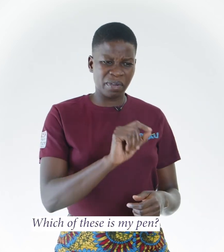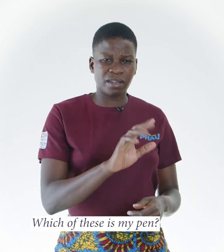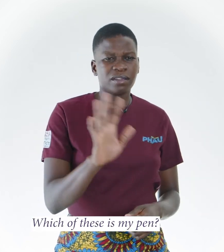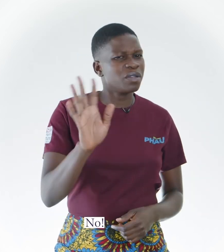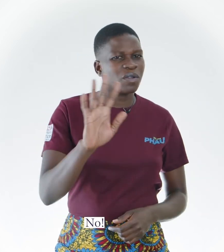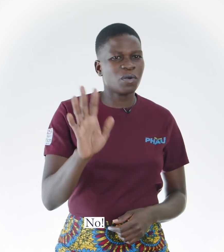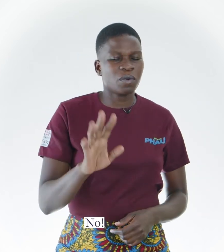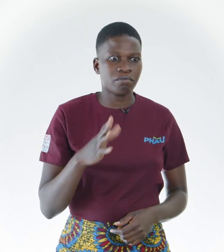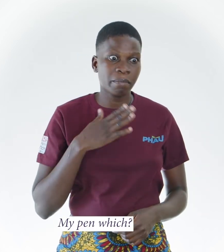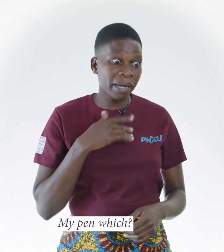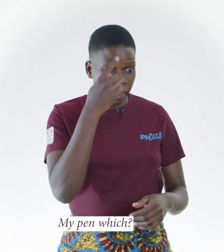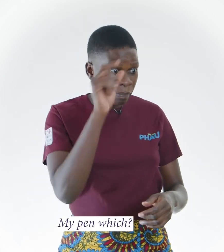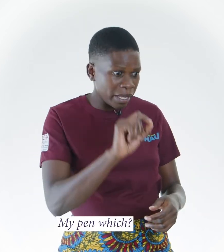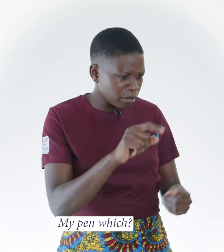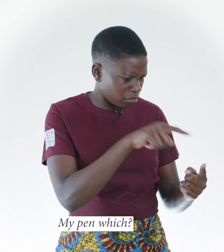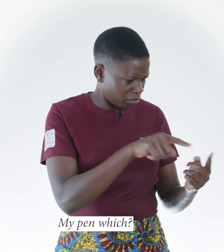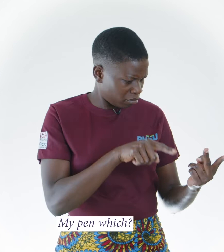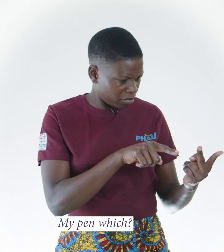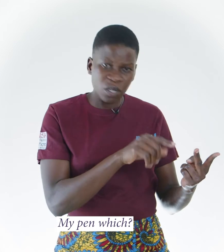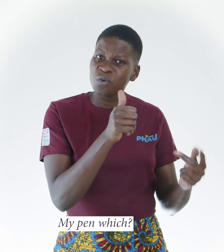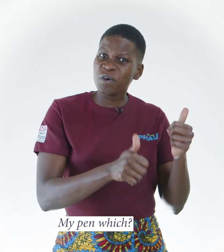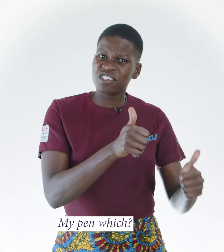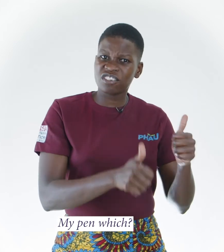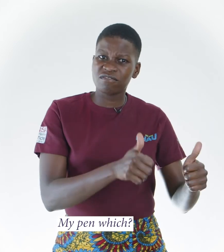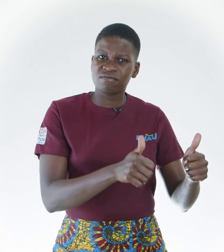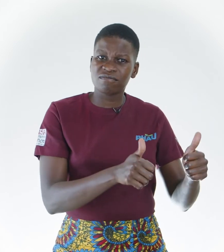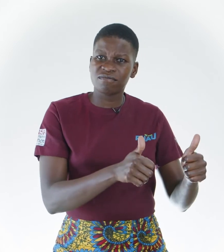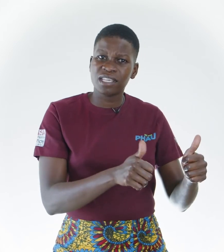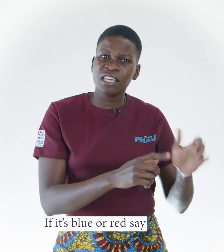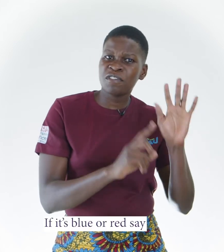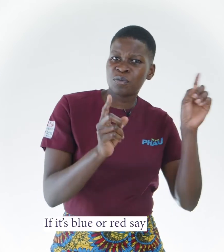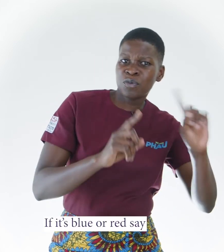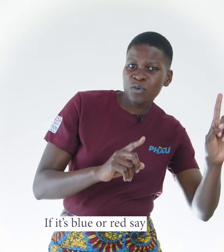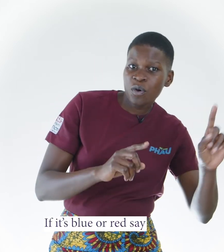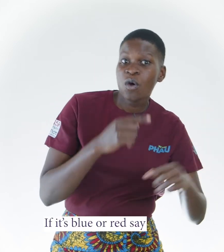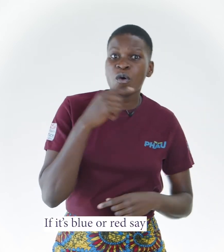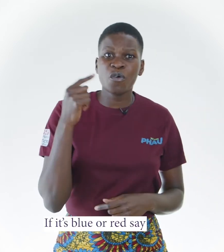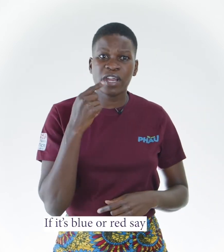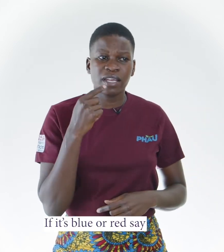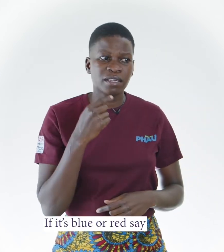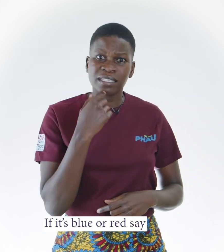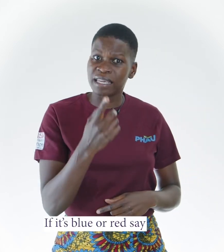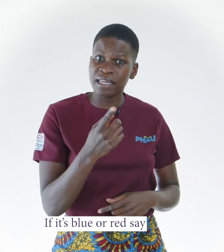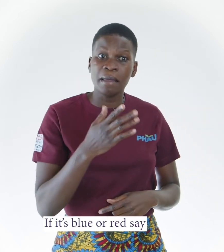pen? No. My pen? Which? If it's blue or red, say